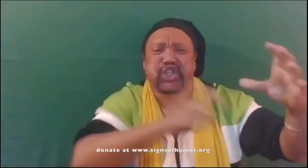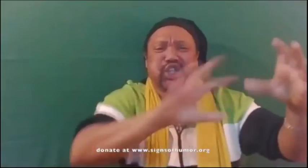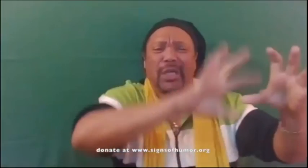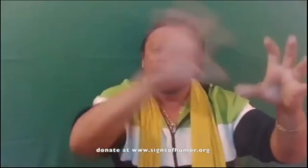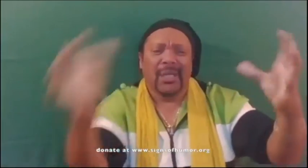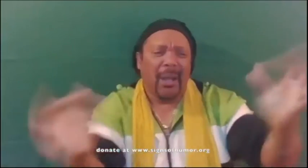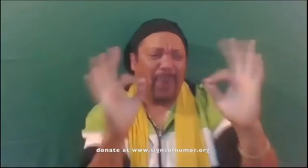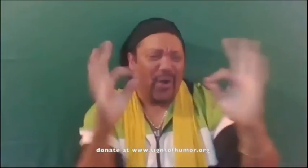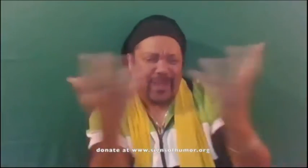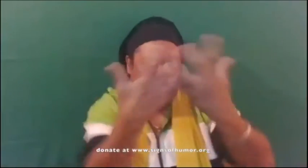I go to the store, give me some motion.